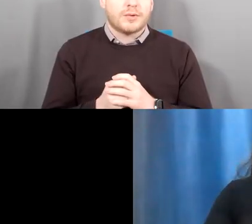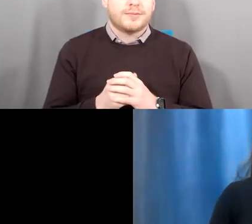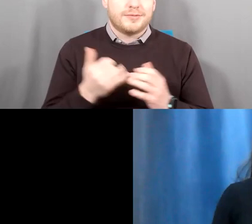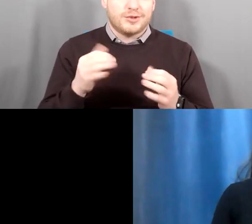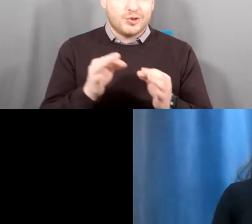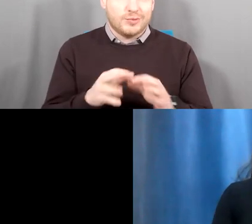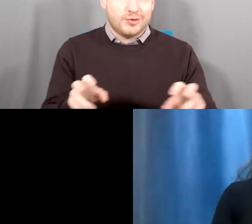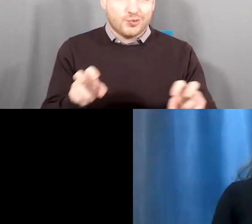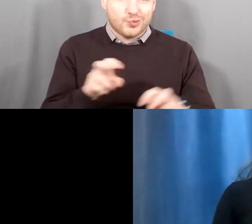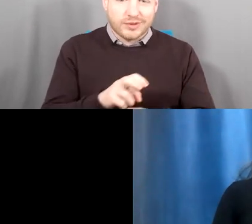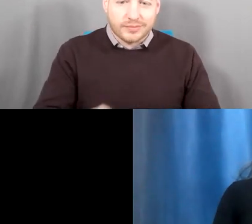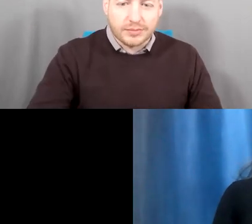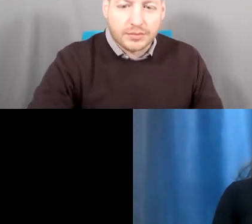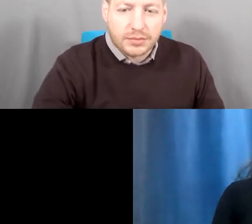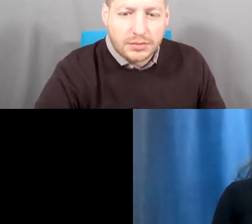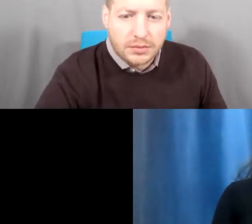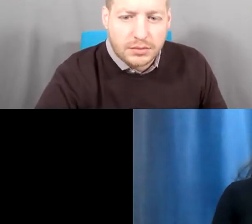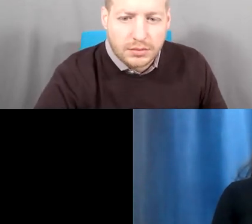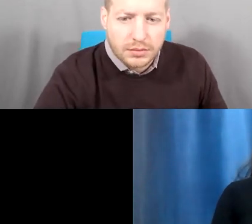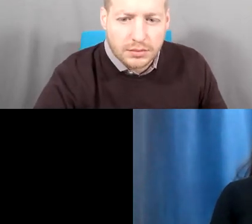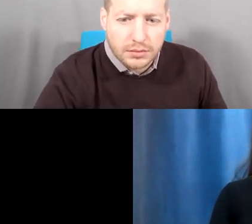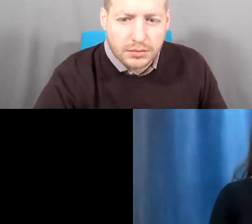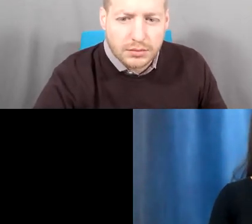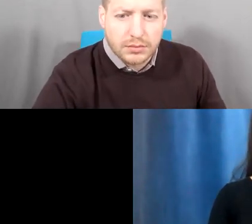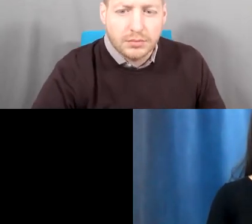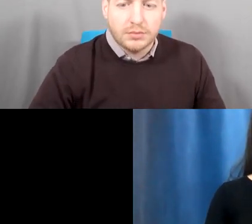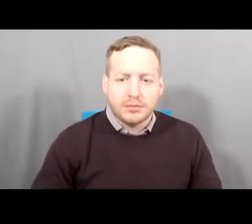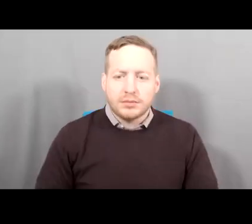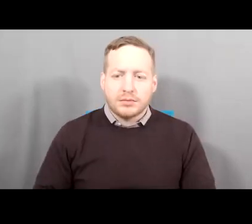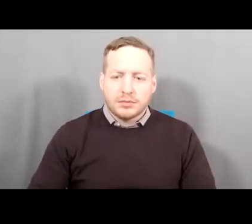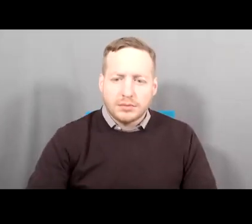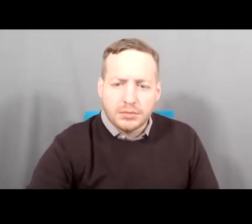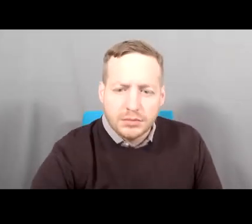Yes? We're switching interpreters. Very good.